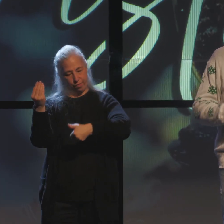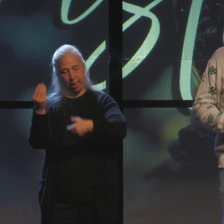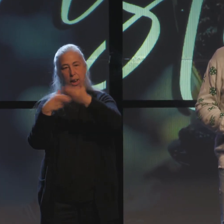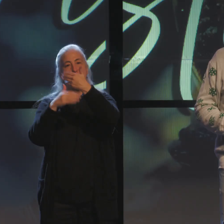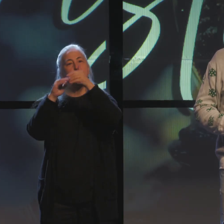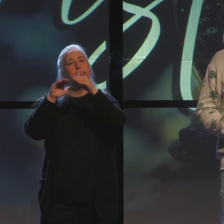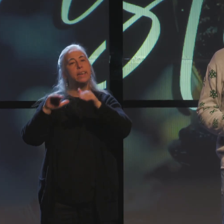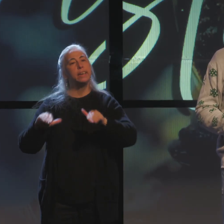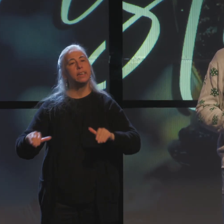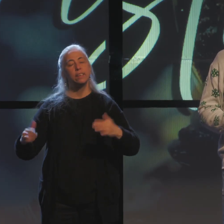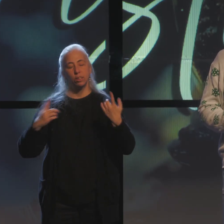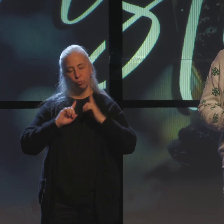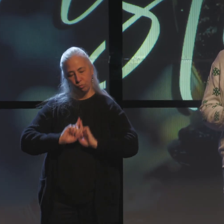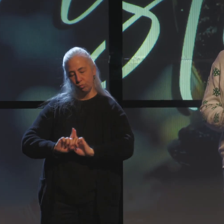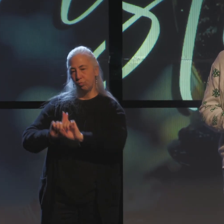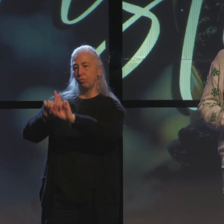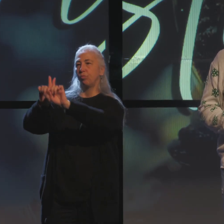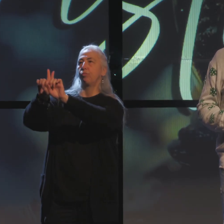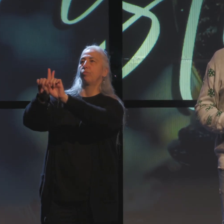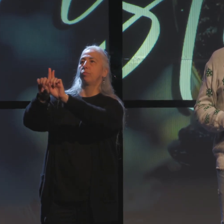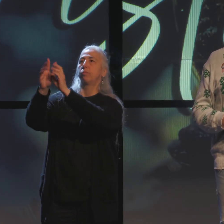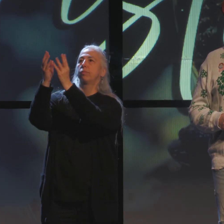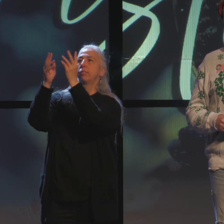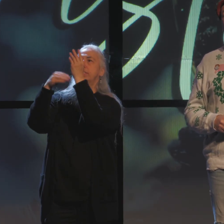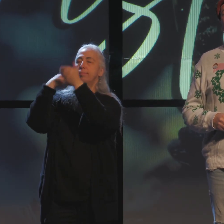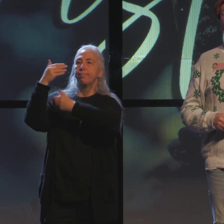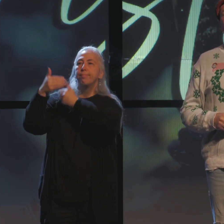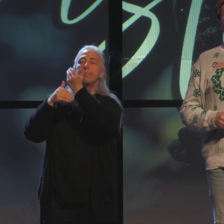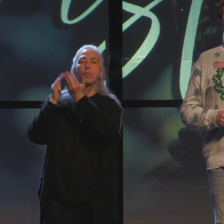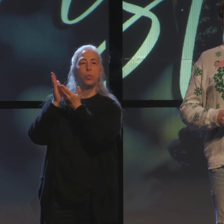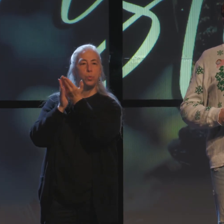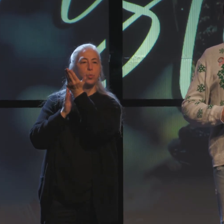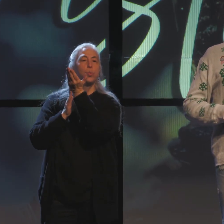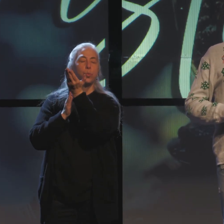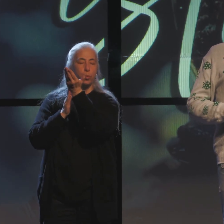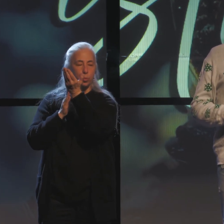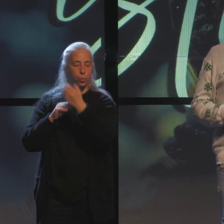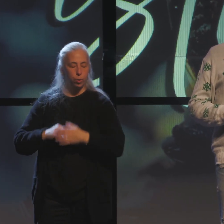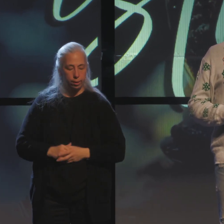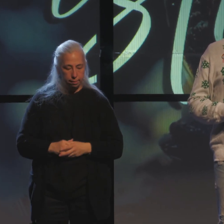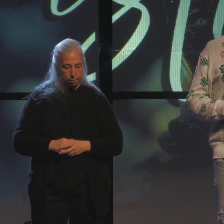to be your companion as you walk through it.